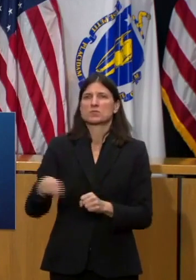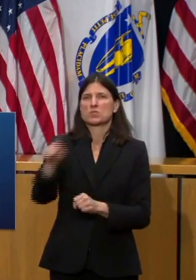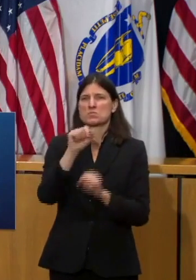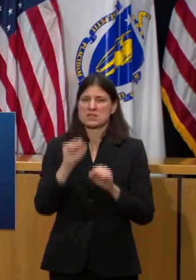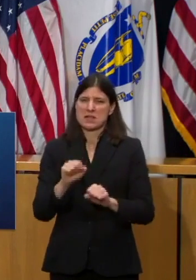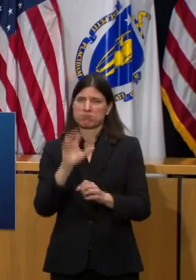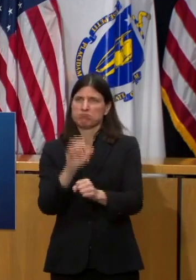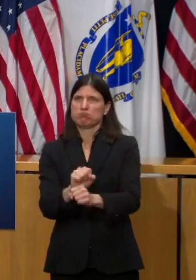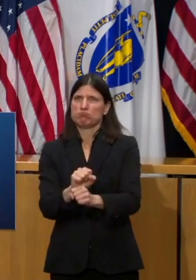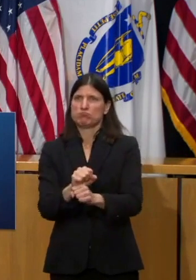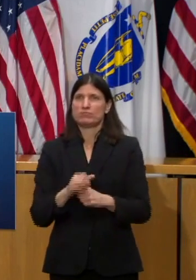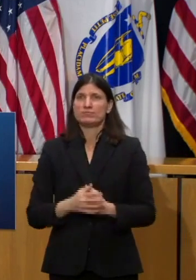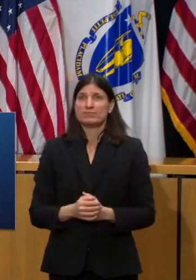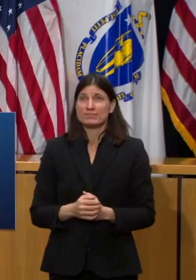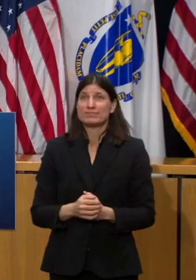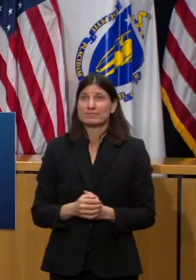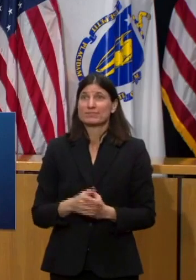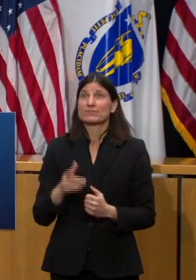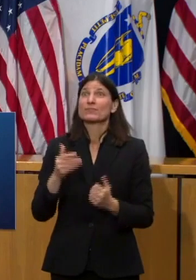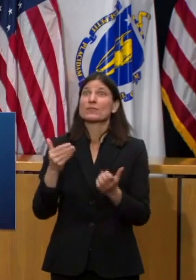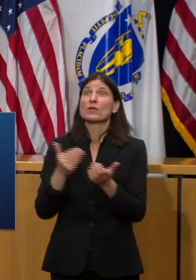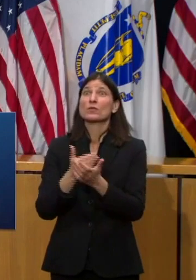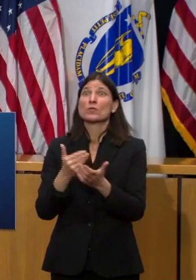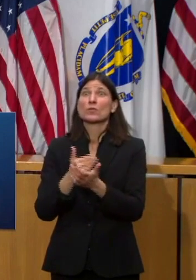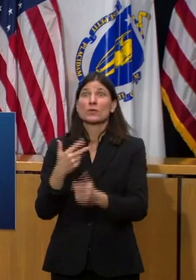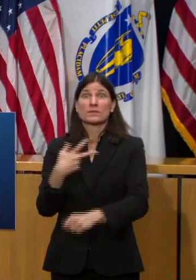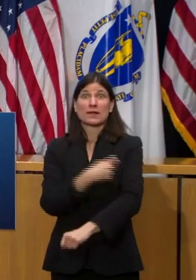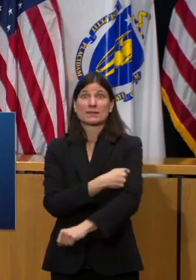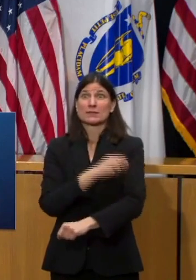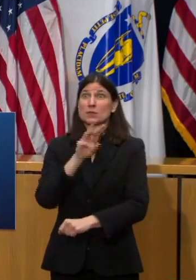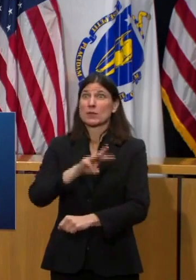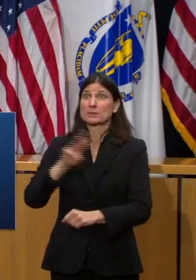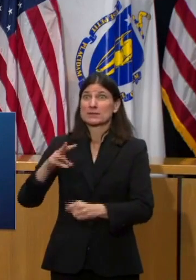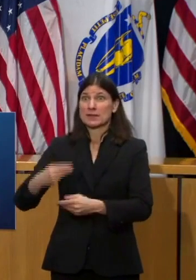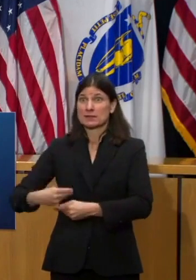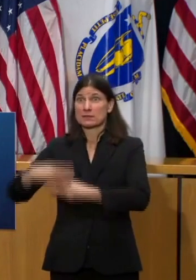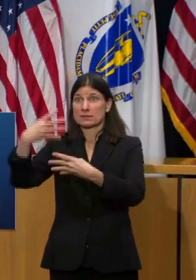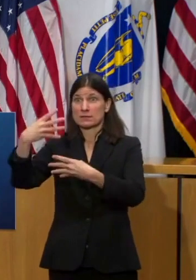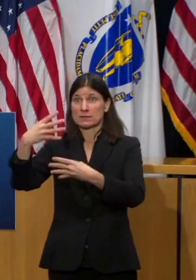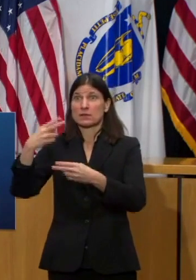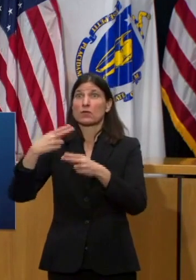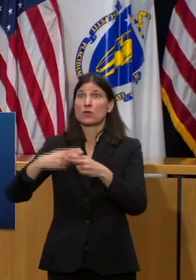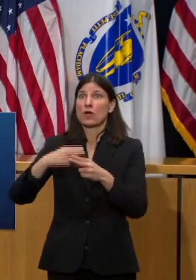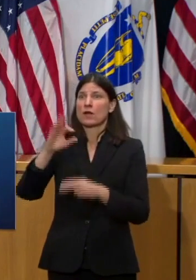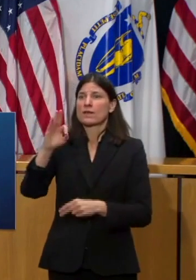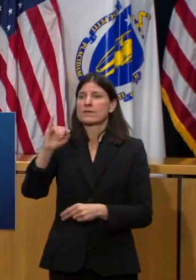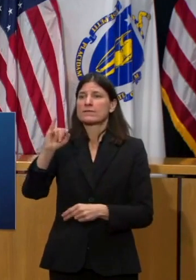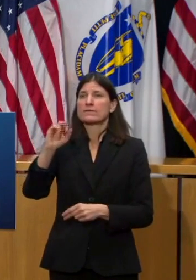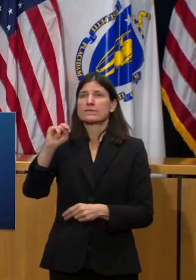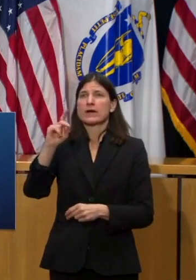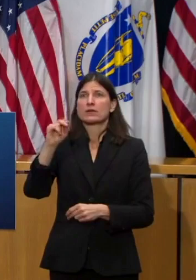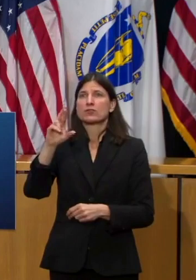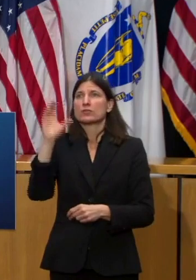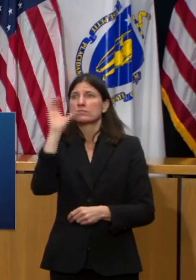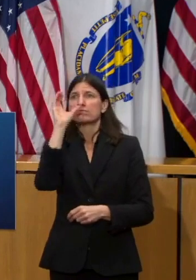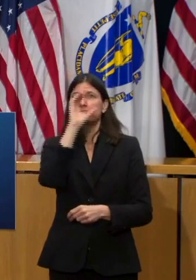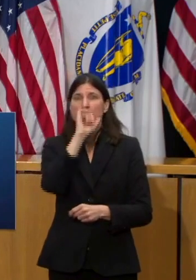which allows residents to search for a vaccine location and view appointment availability at many sites before scheduling.